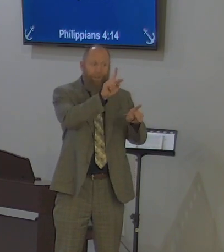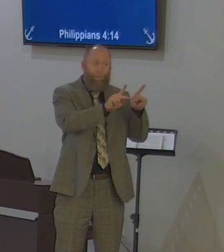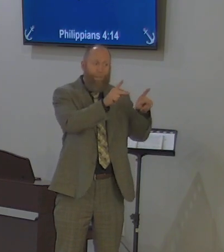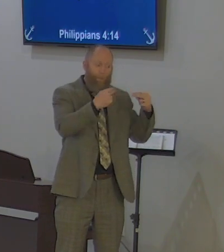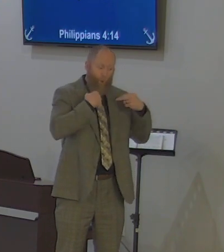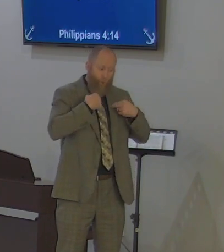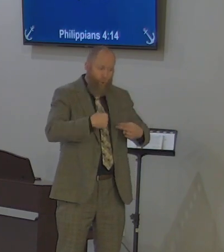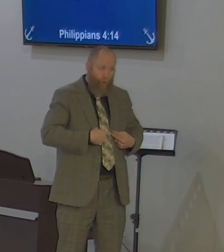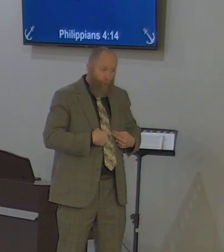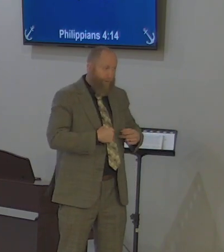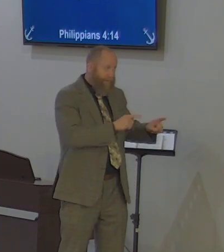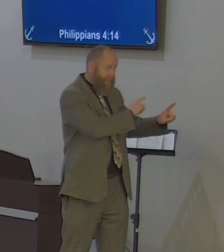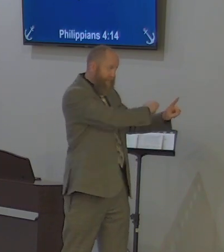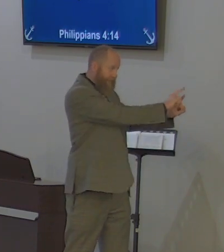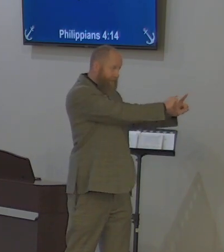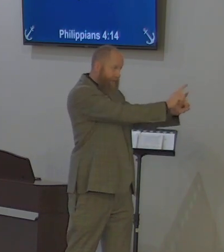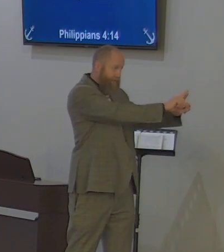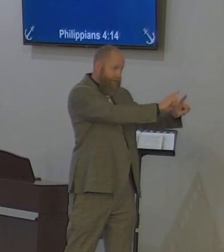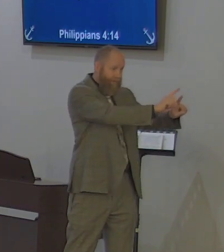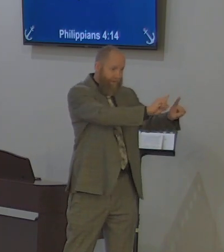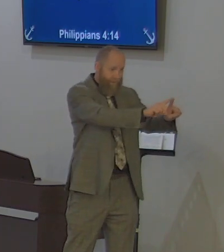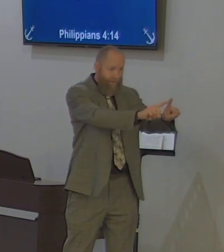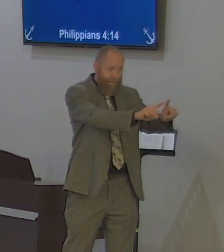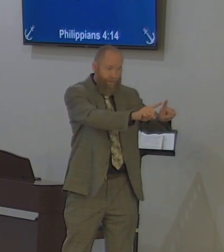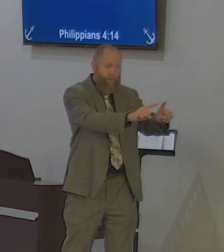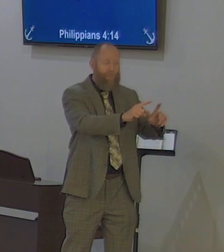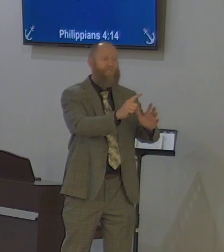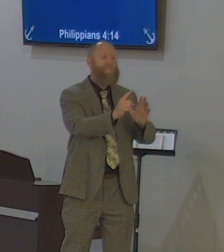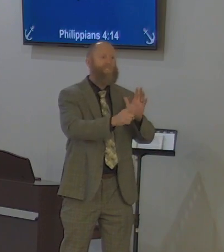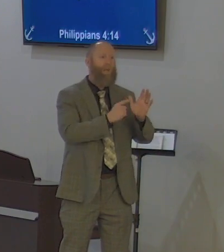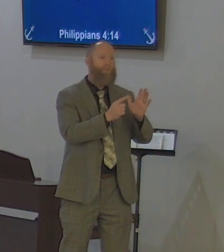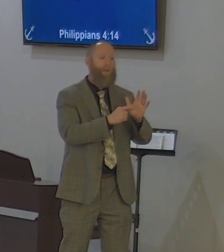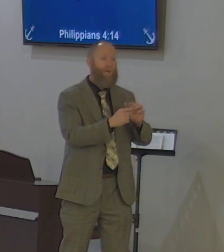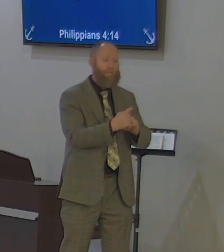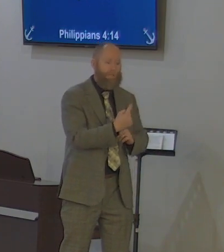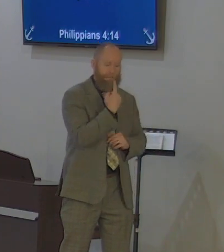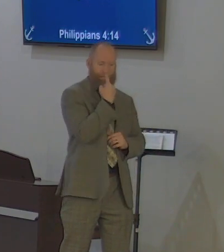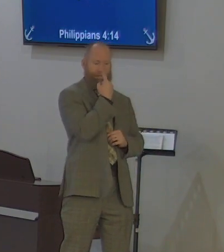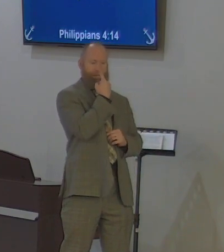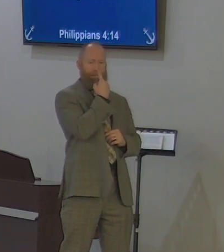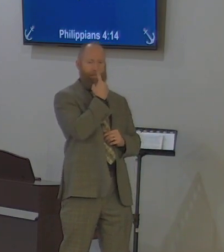and sometimes he has to use them to do hard things in your life.